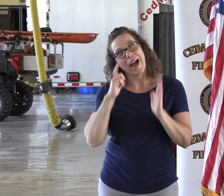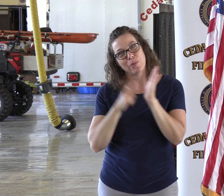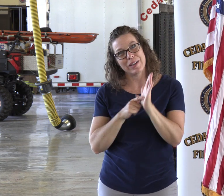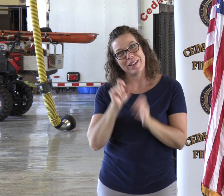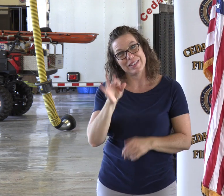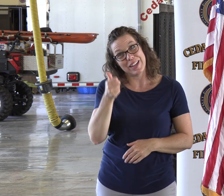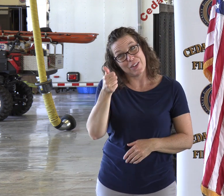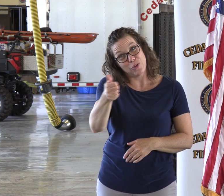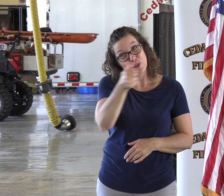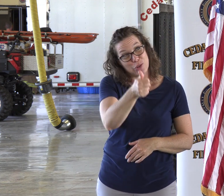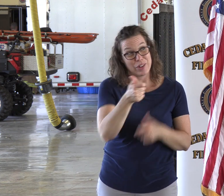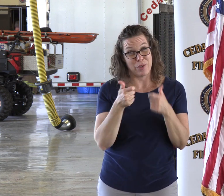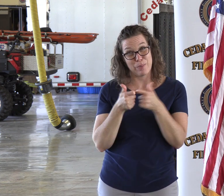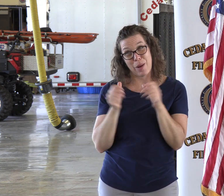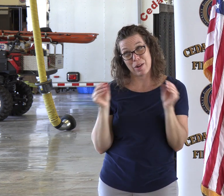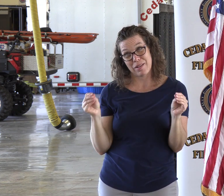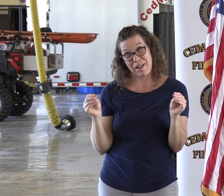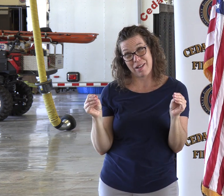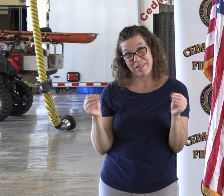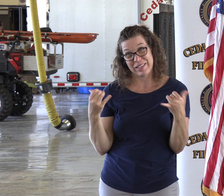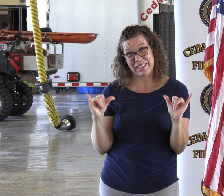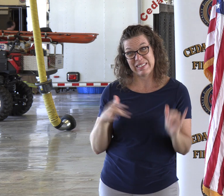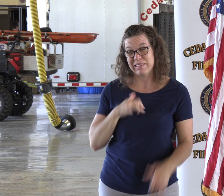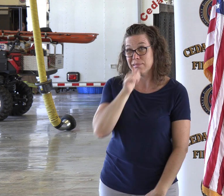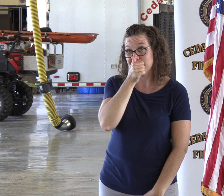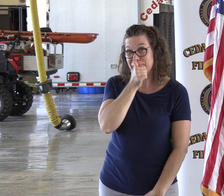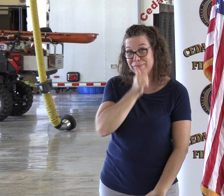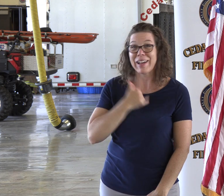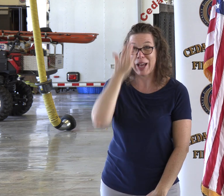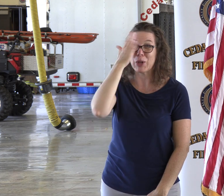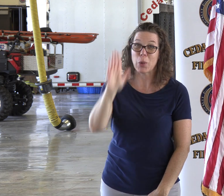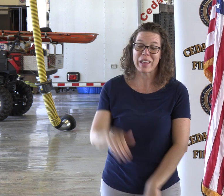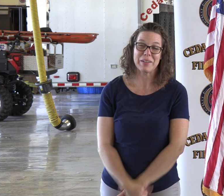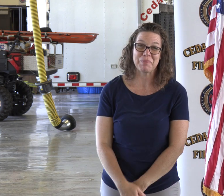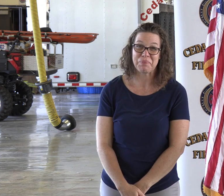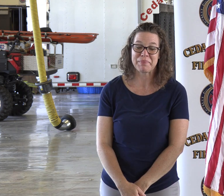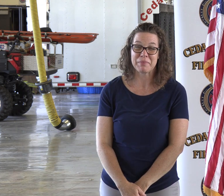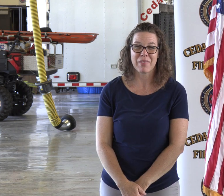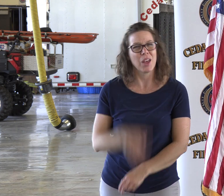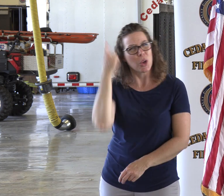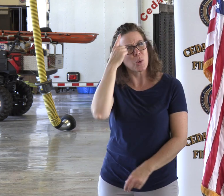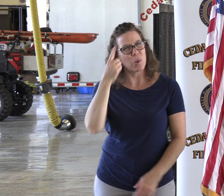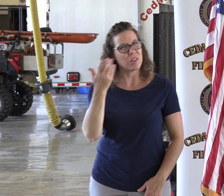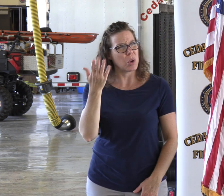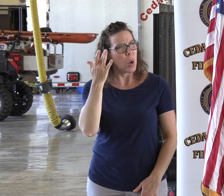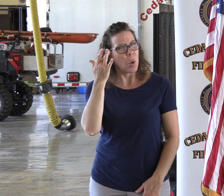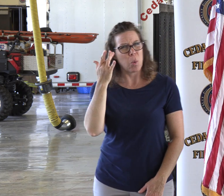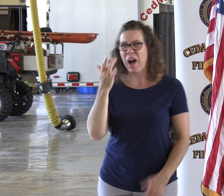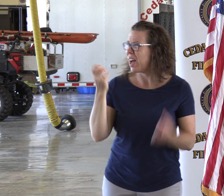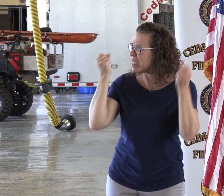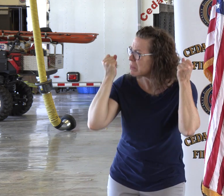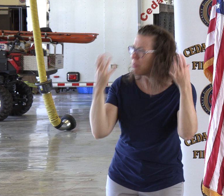comfort to the customers who still do not have power available to them. You may be wondering, why are thousands still